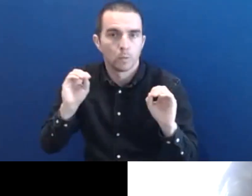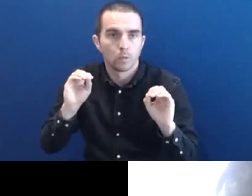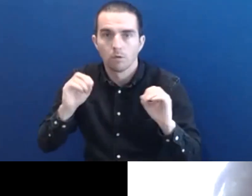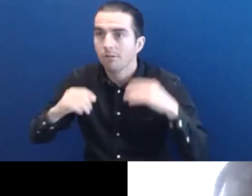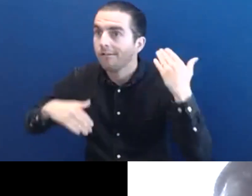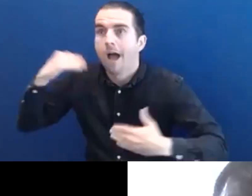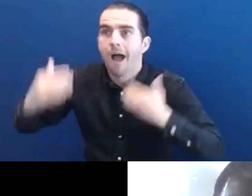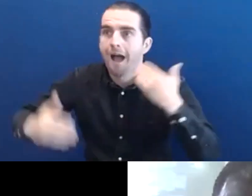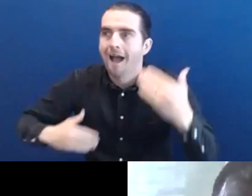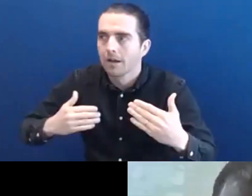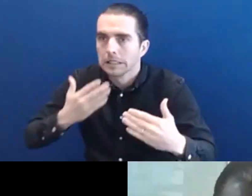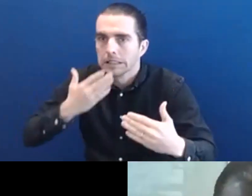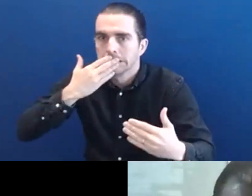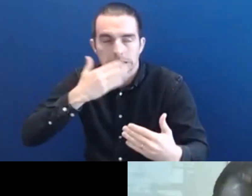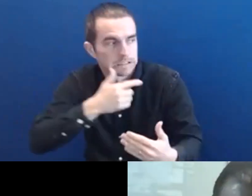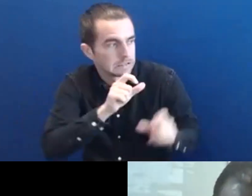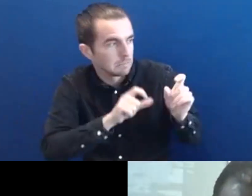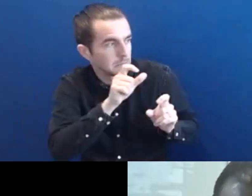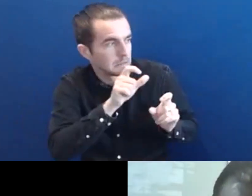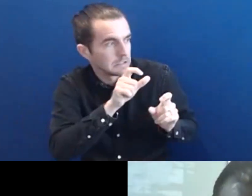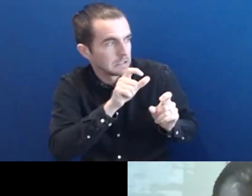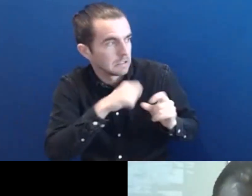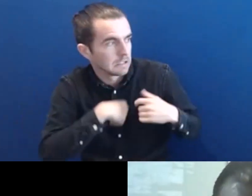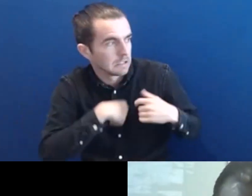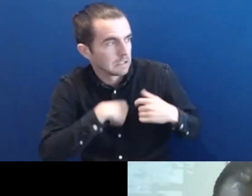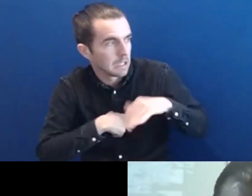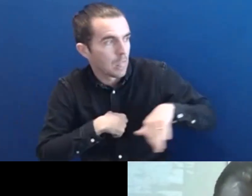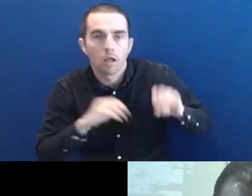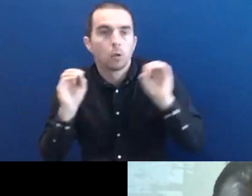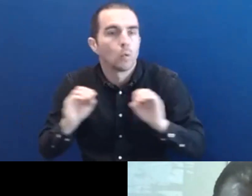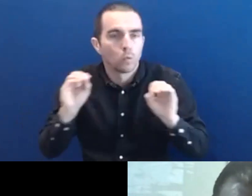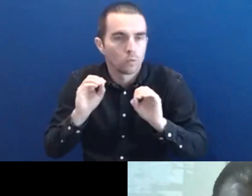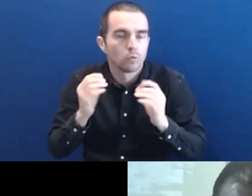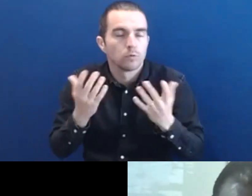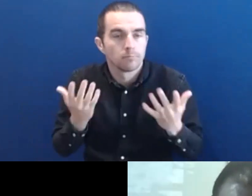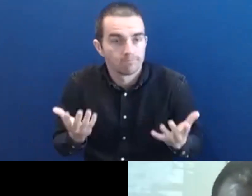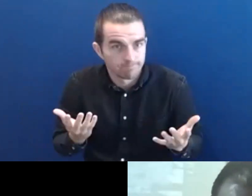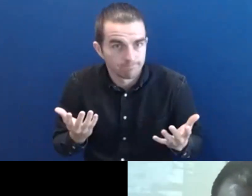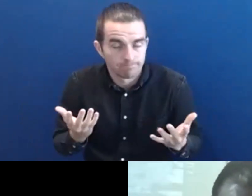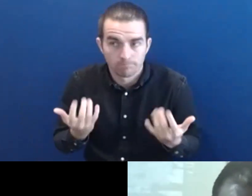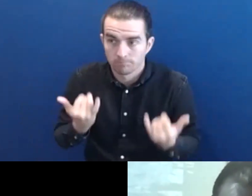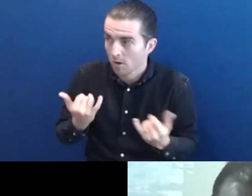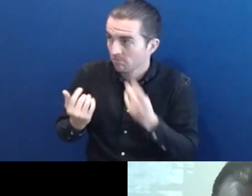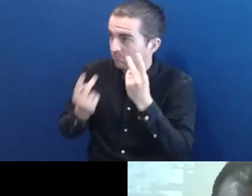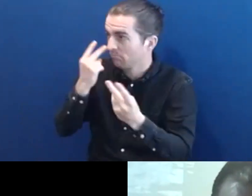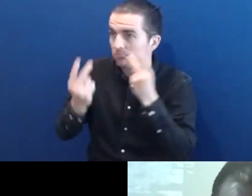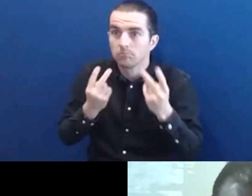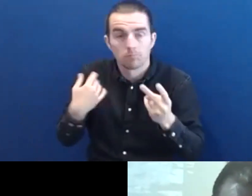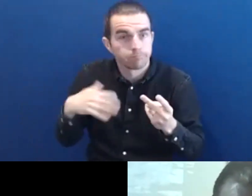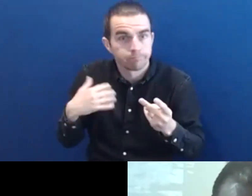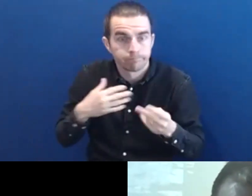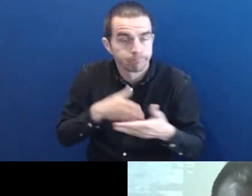of us. However, we manage to